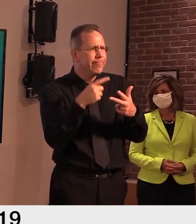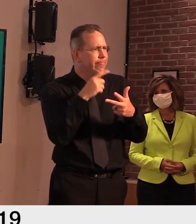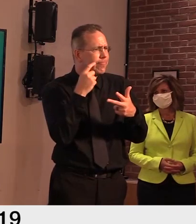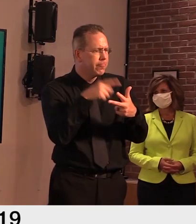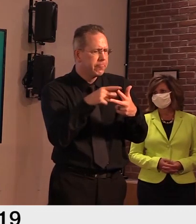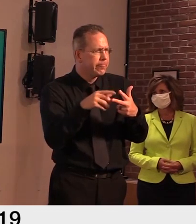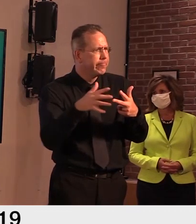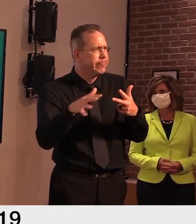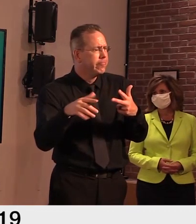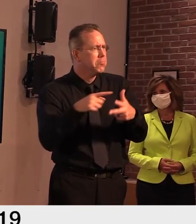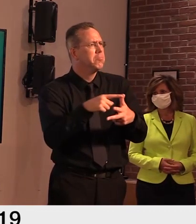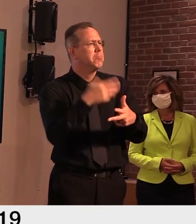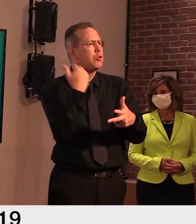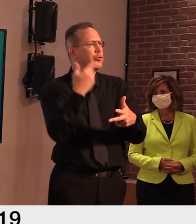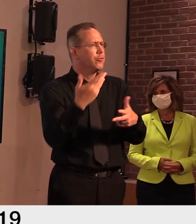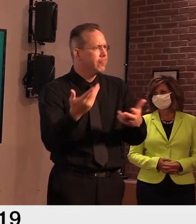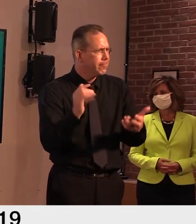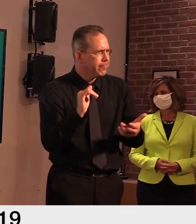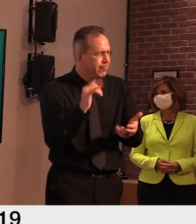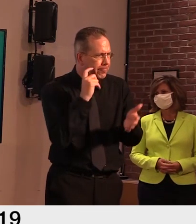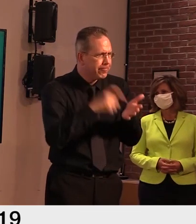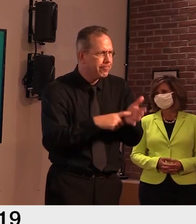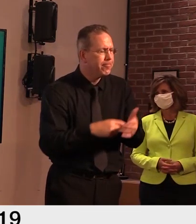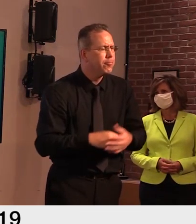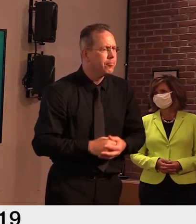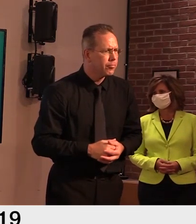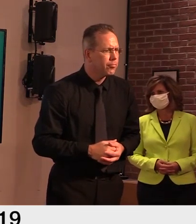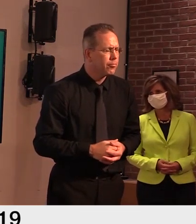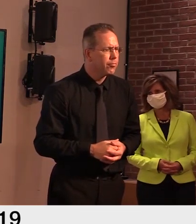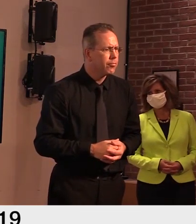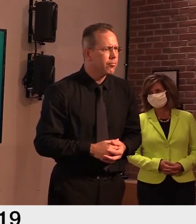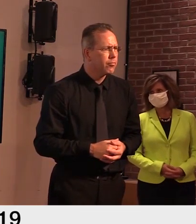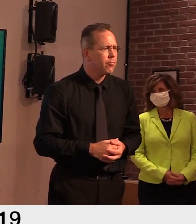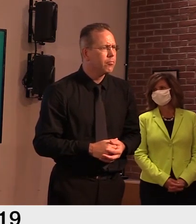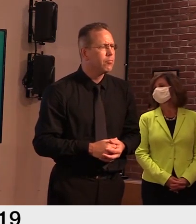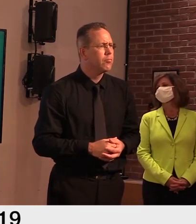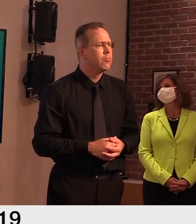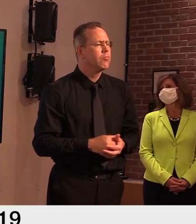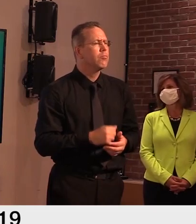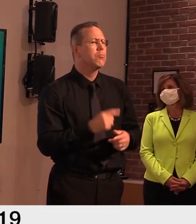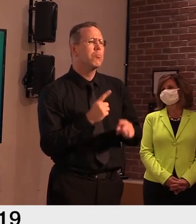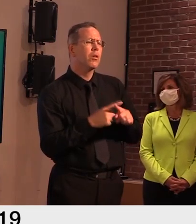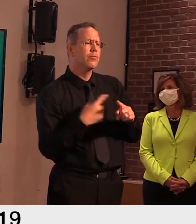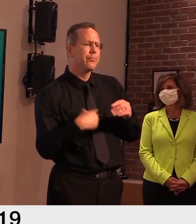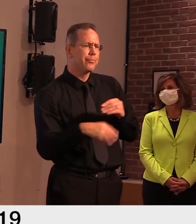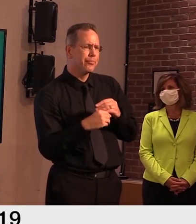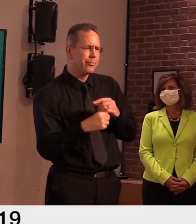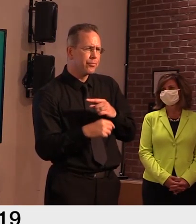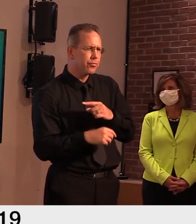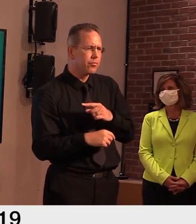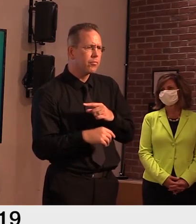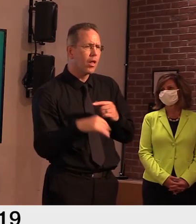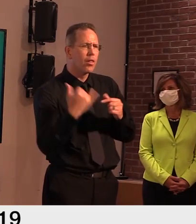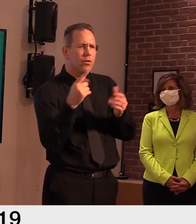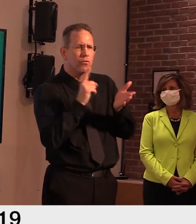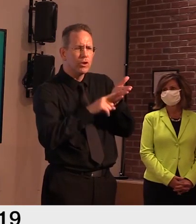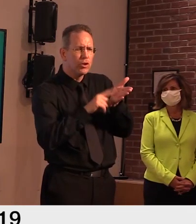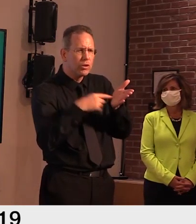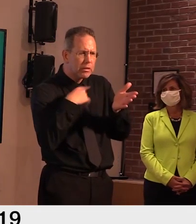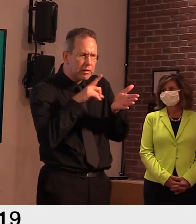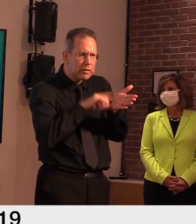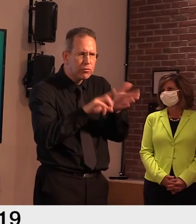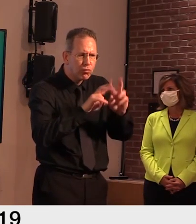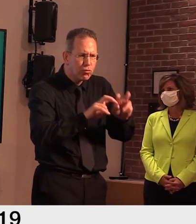that the success rate of masking was actually good, comparing New York back to Italy, back